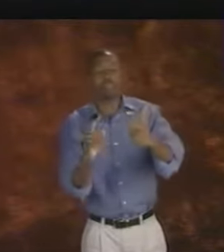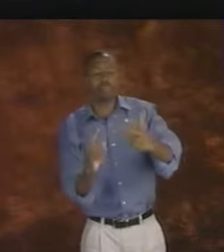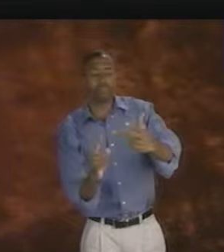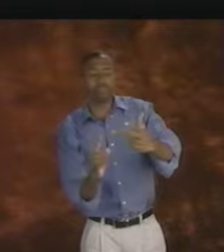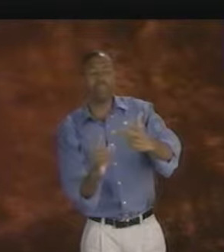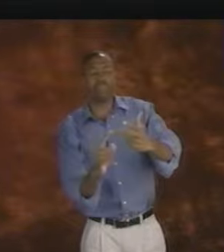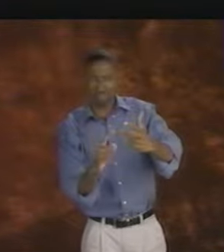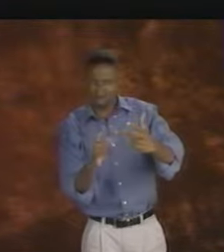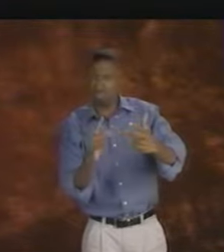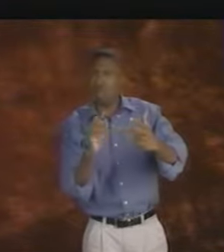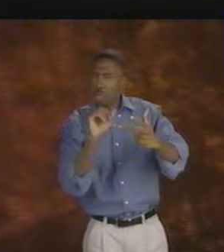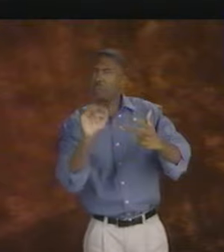deer.